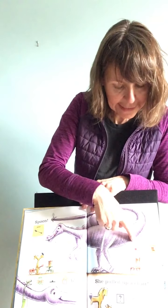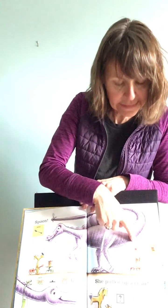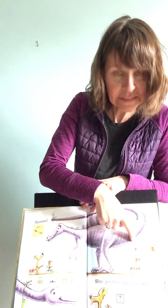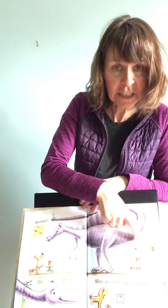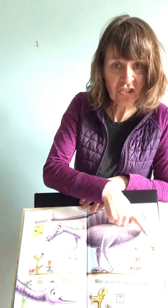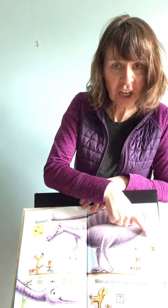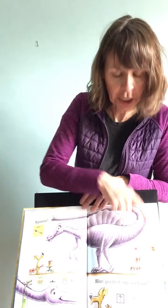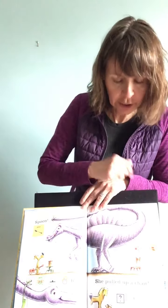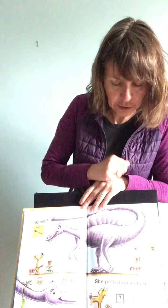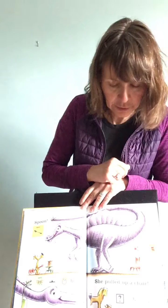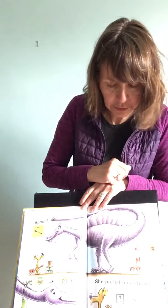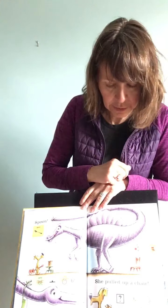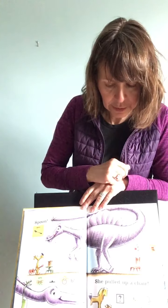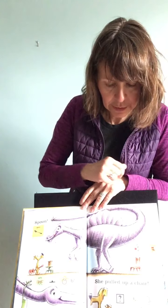gets a chair.